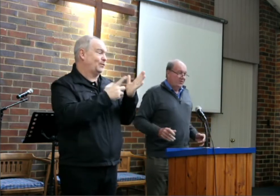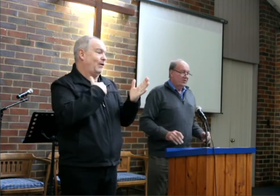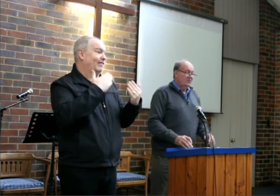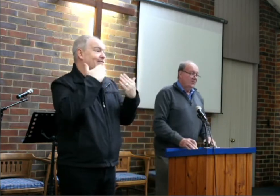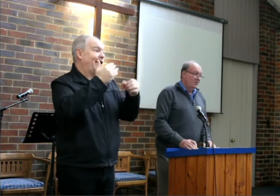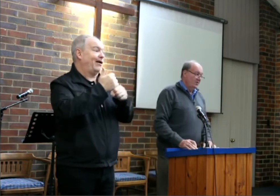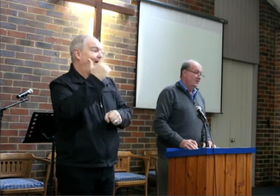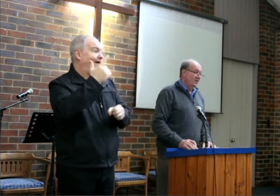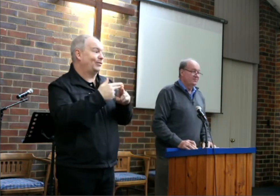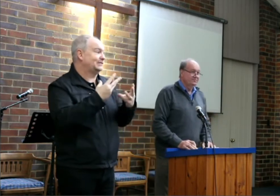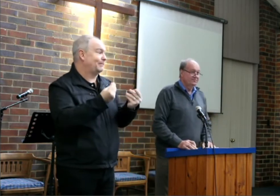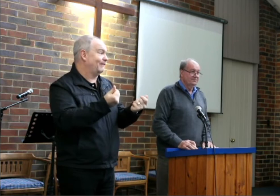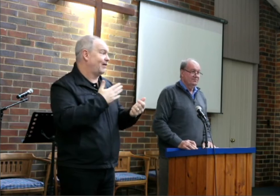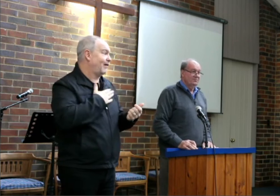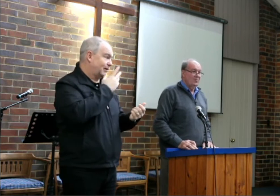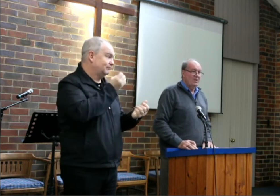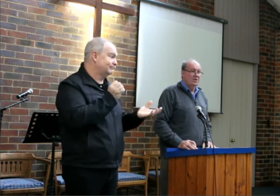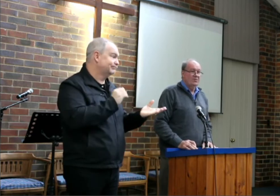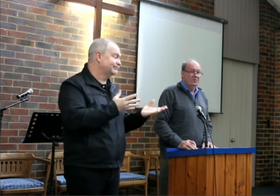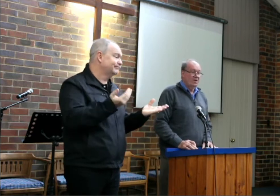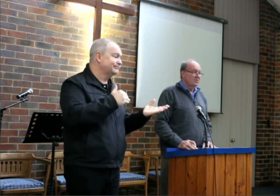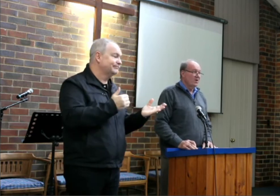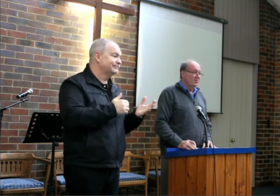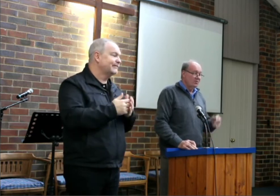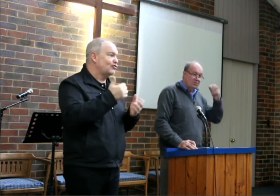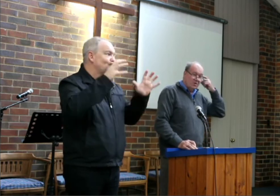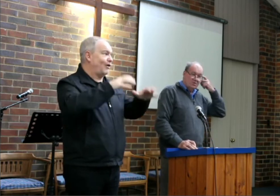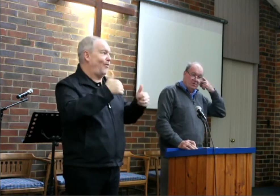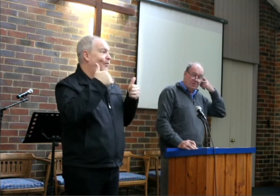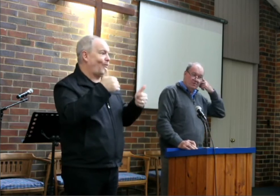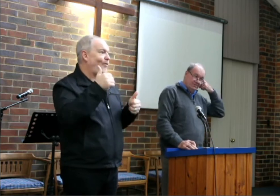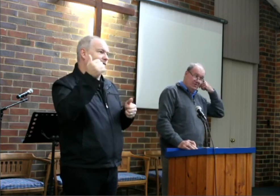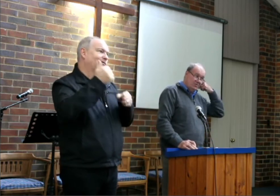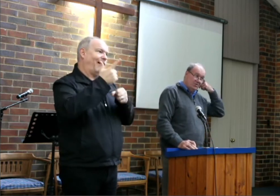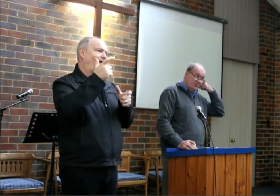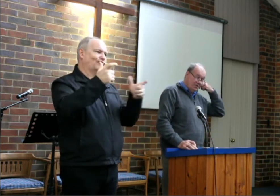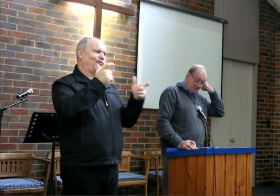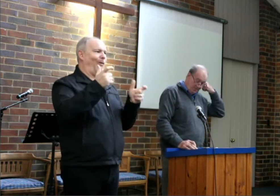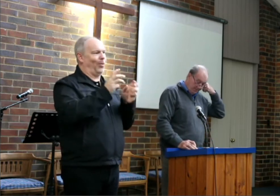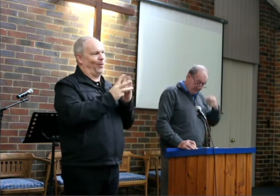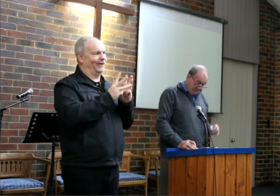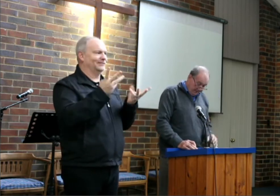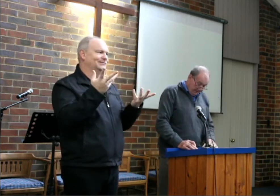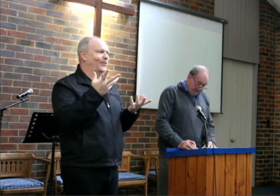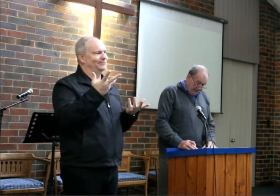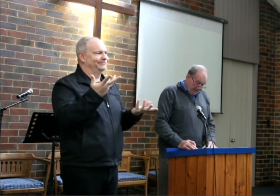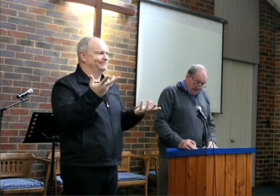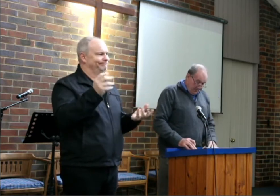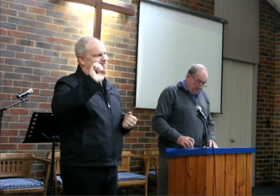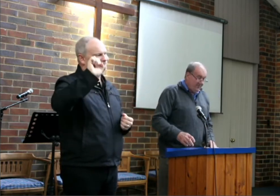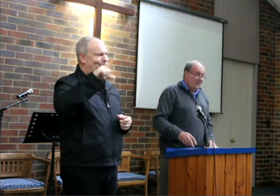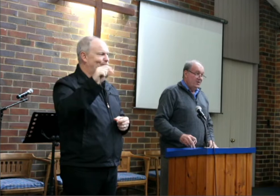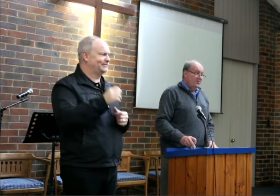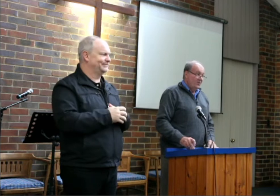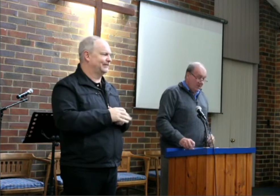Lot to thank God for. The rain, I think the rain's great, but God controls the weather, controls everything. So do